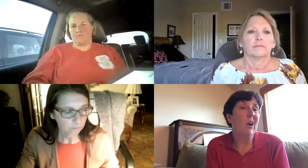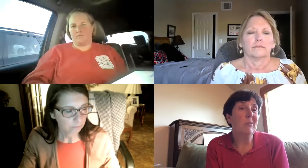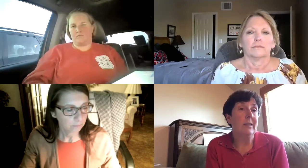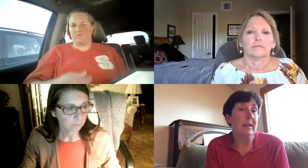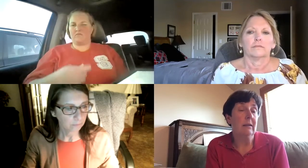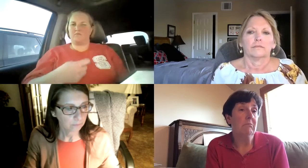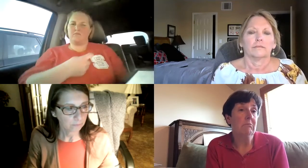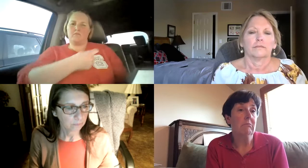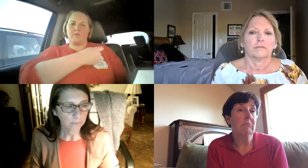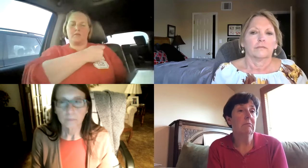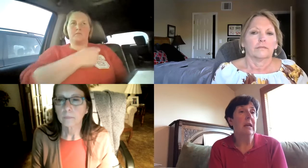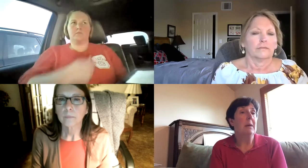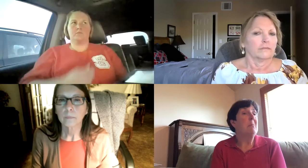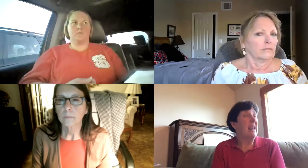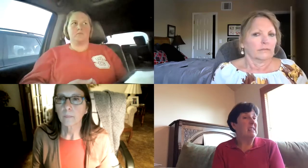pharmacy,